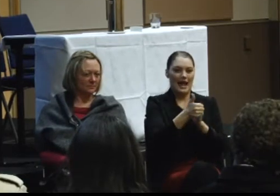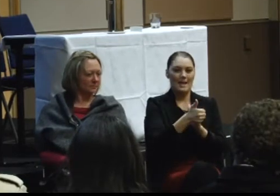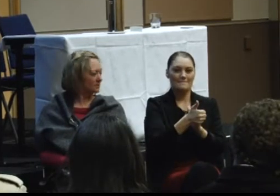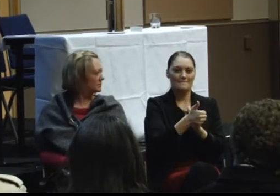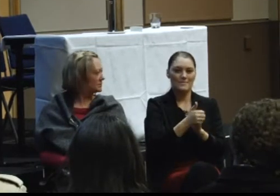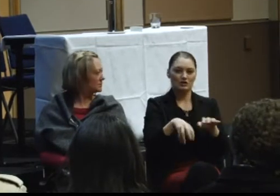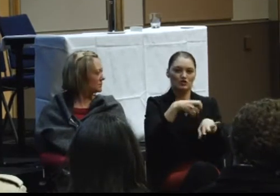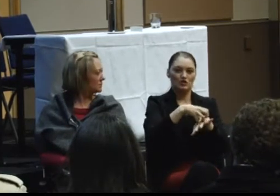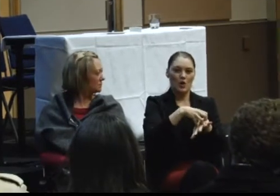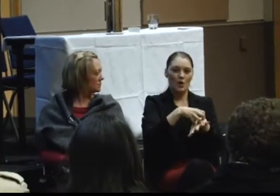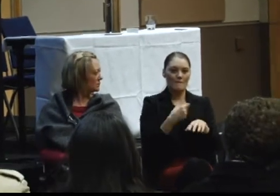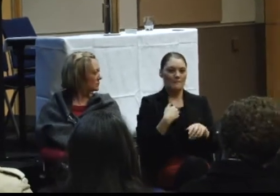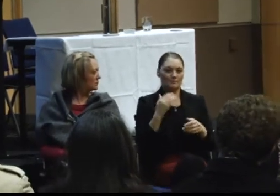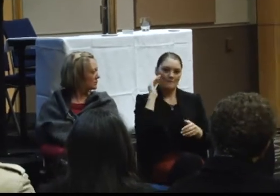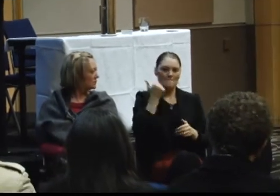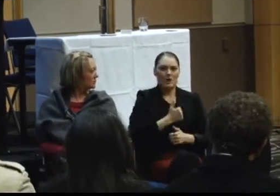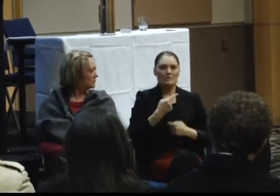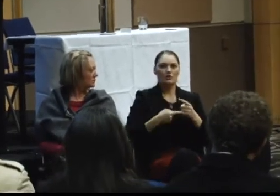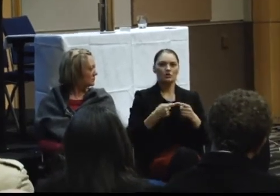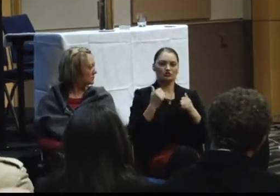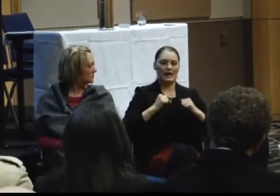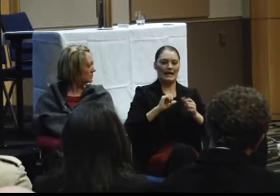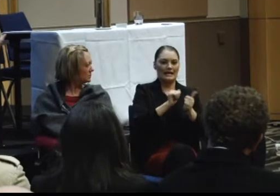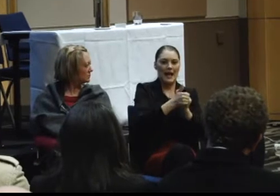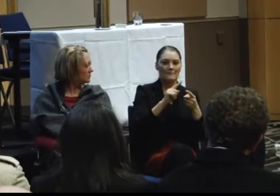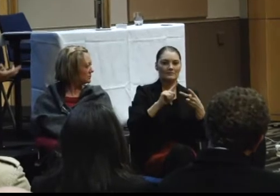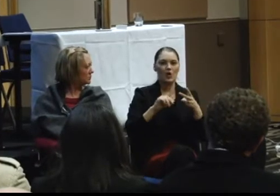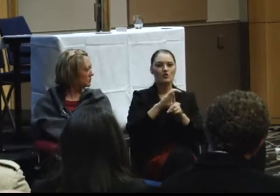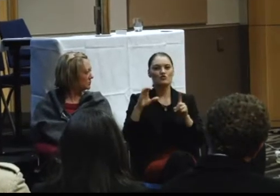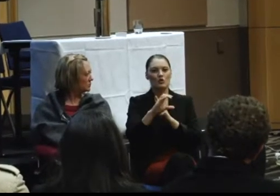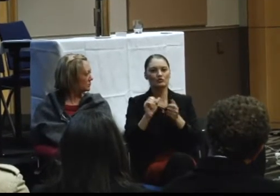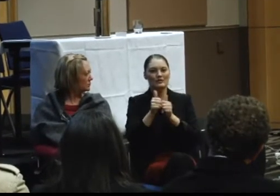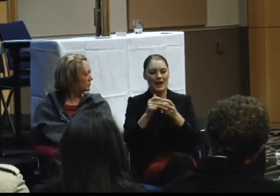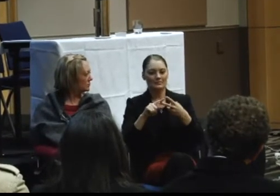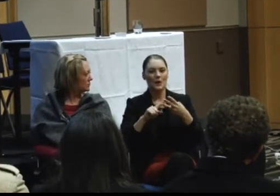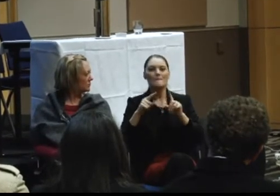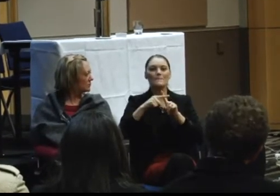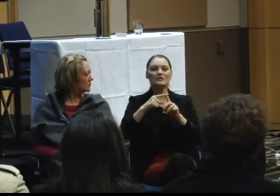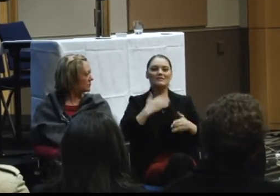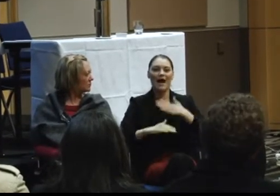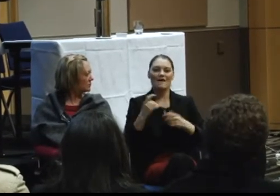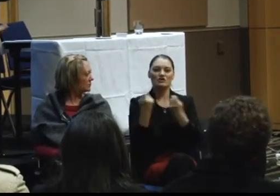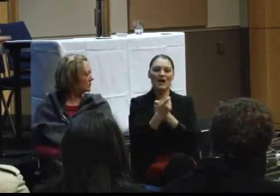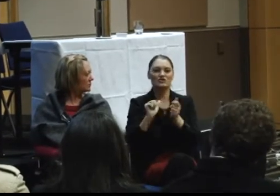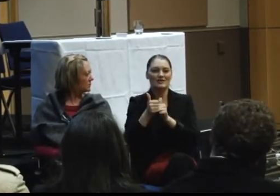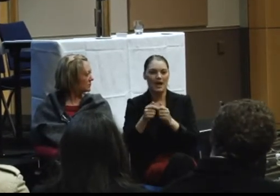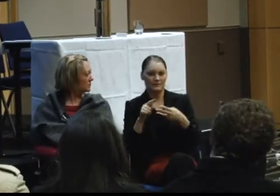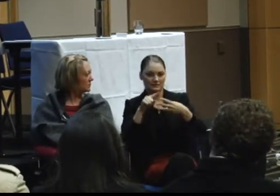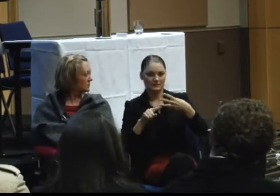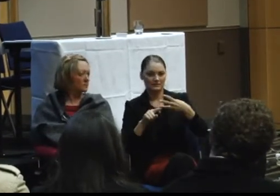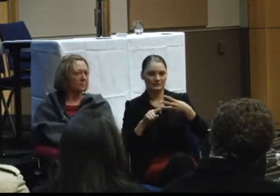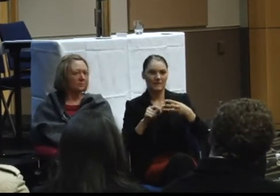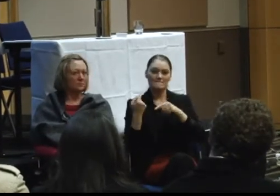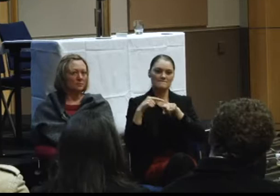about making training games, educational games, cultural games, and games that have positive behaviour change. But this hopefully follows